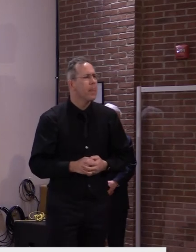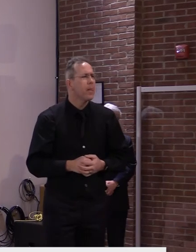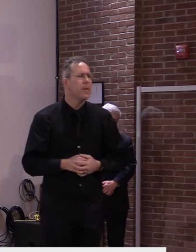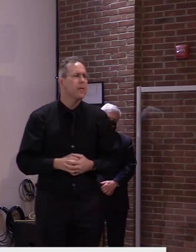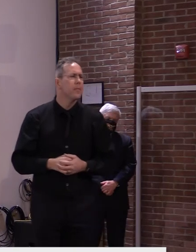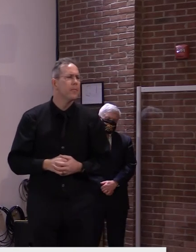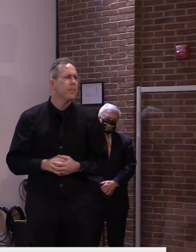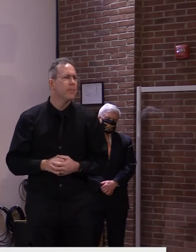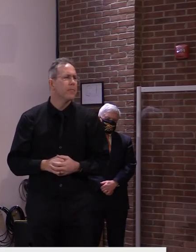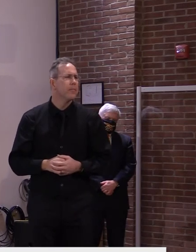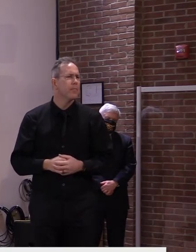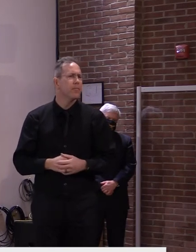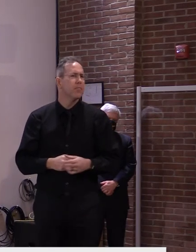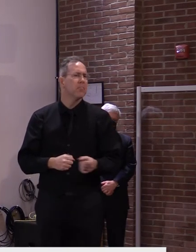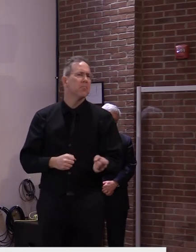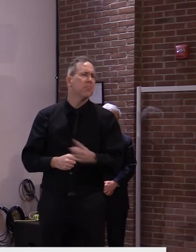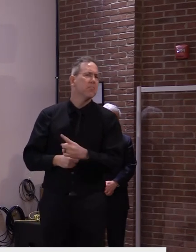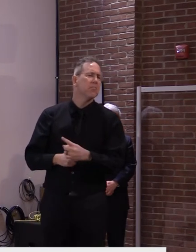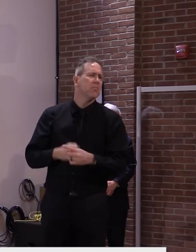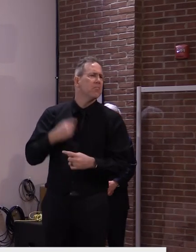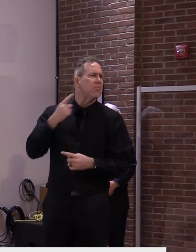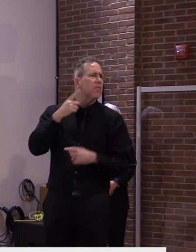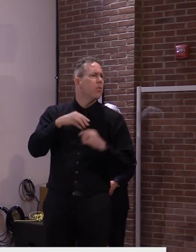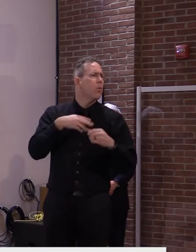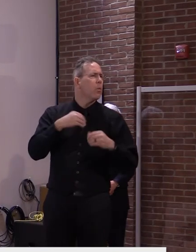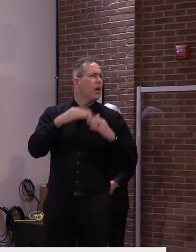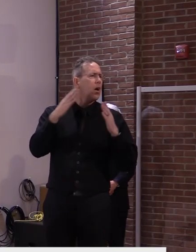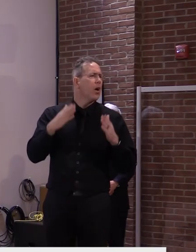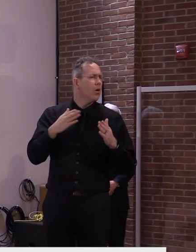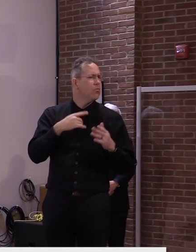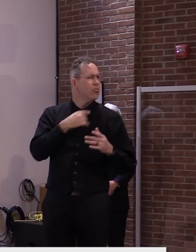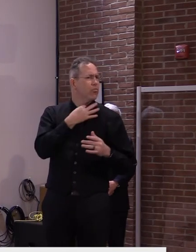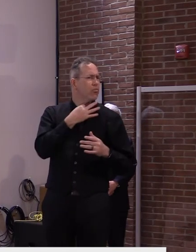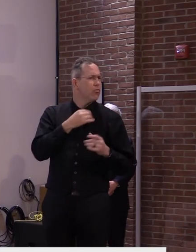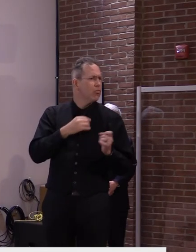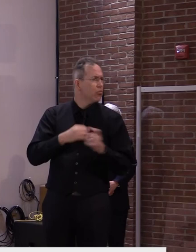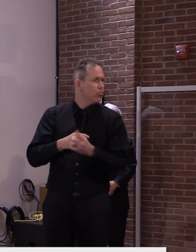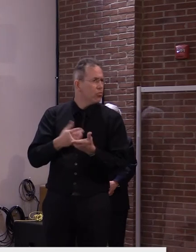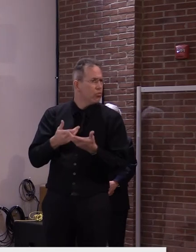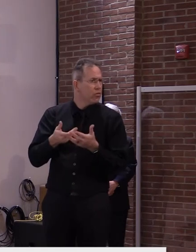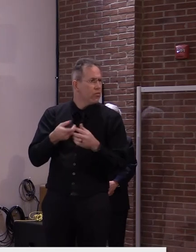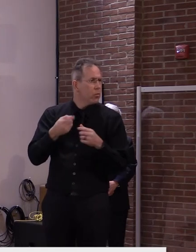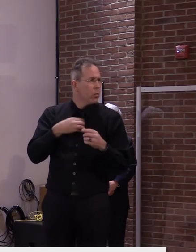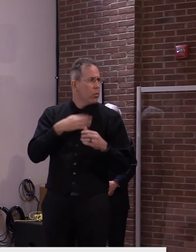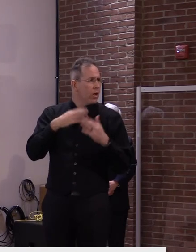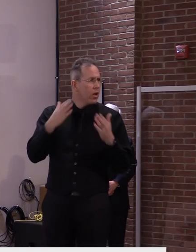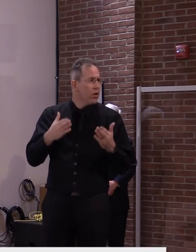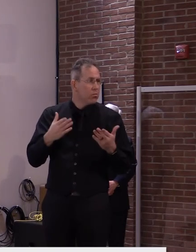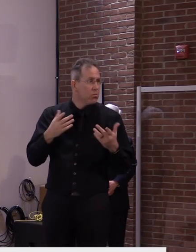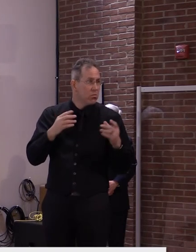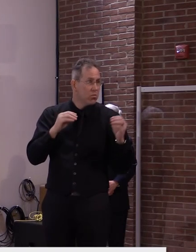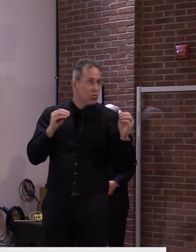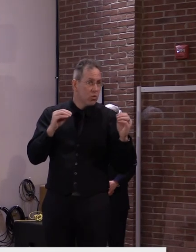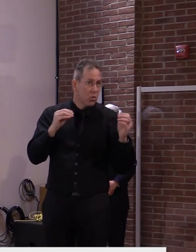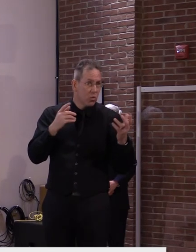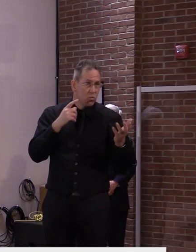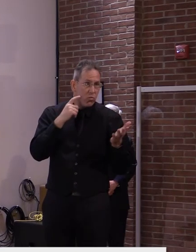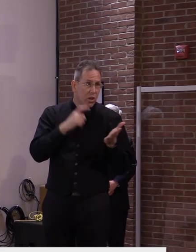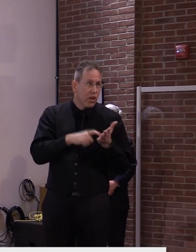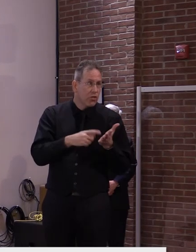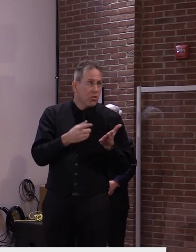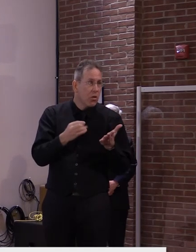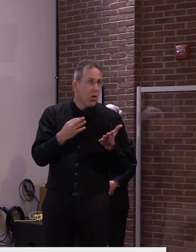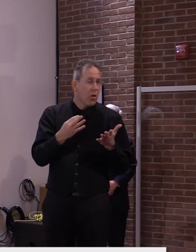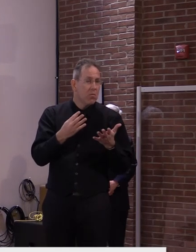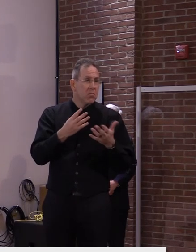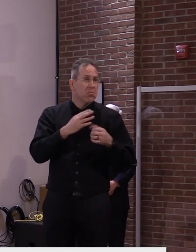White House that nobody was to mention the virus or call it